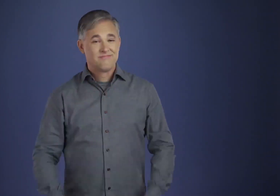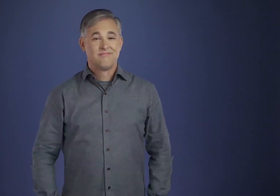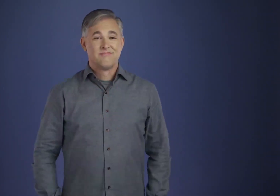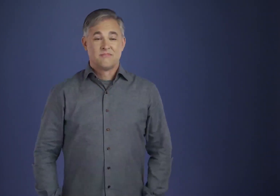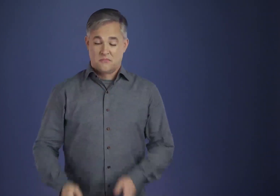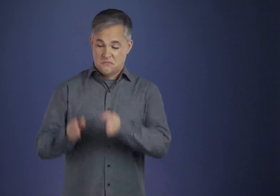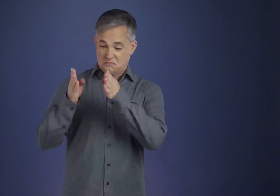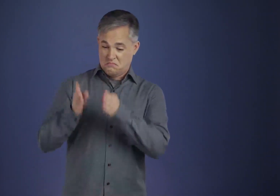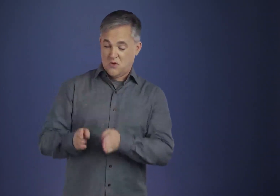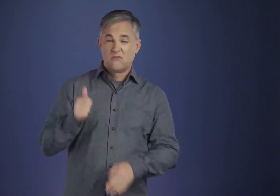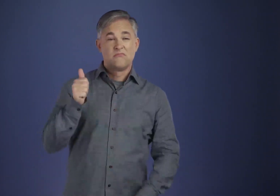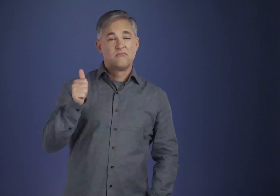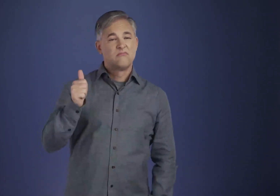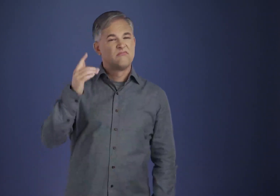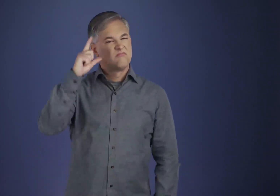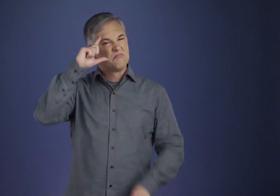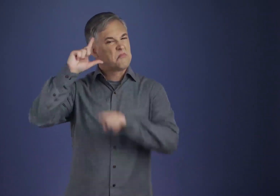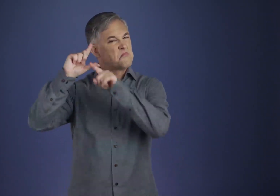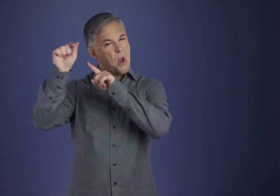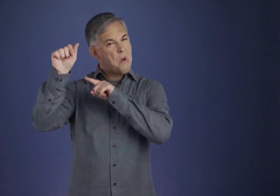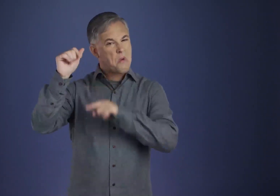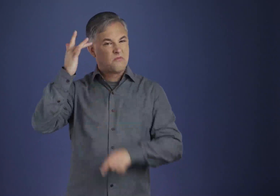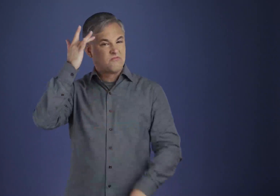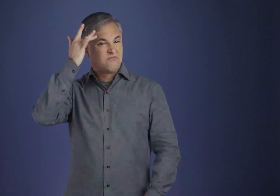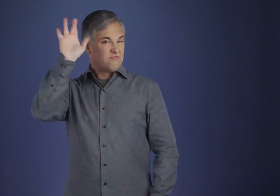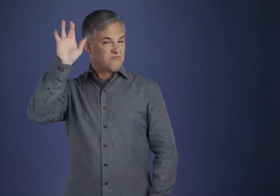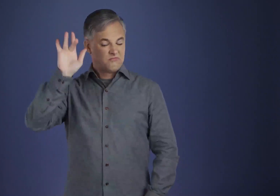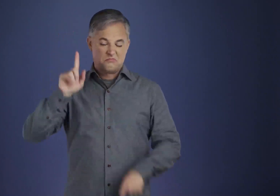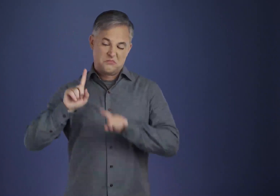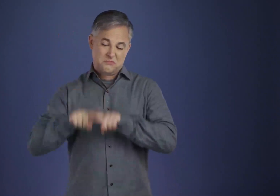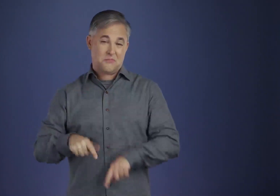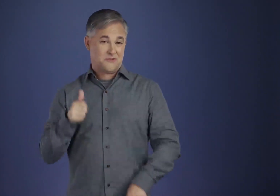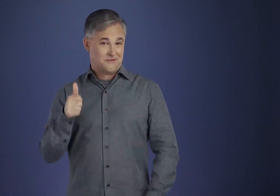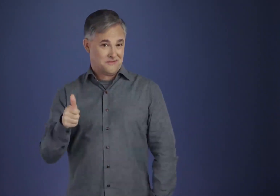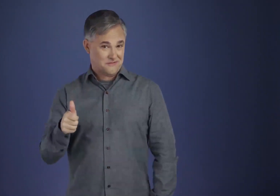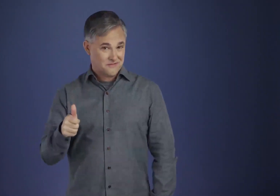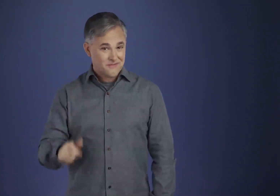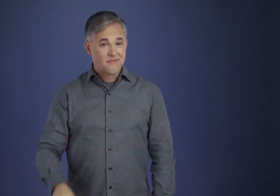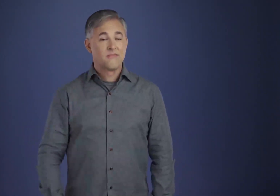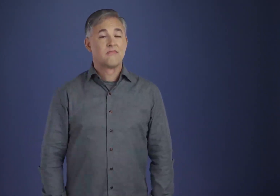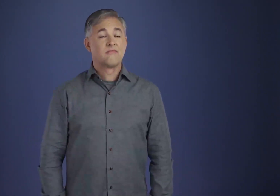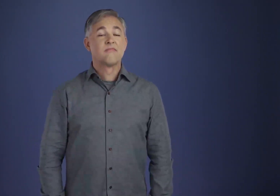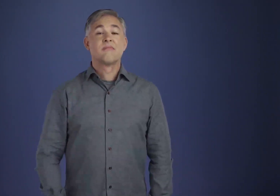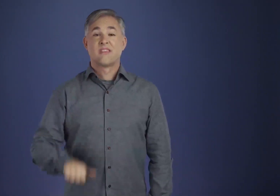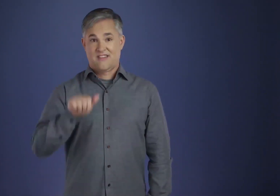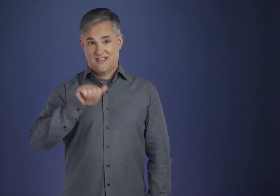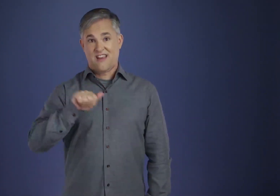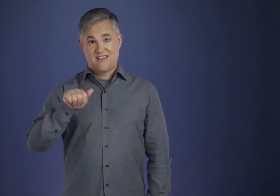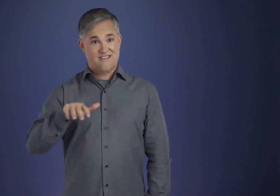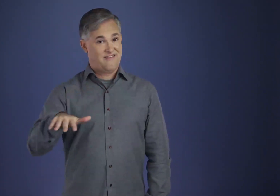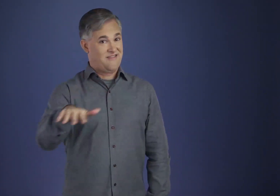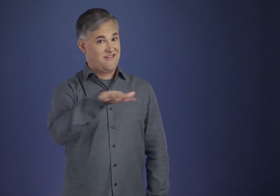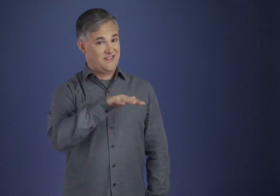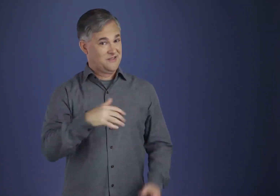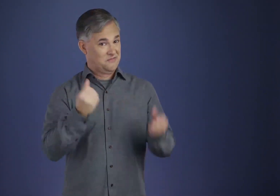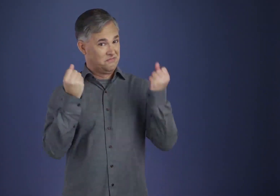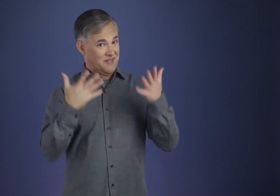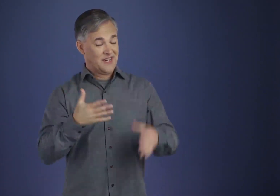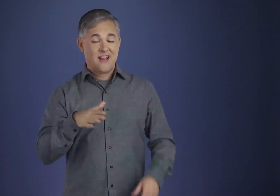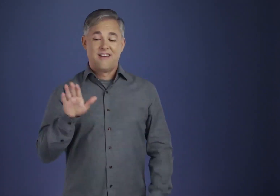Now we come to another kind of problem, the intellectually self-sufficient man or woman. To these,